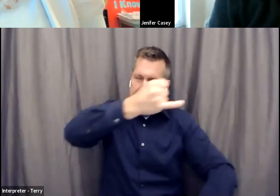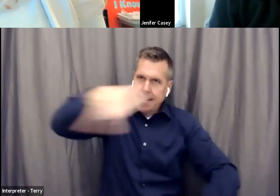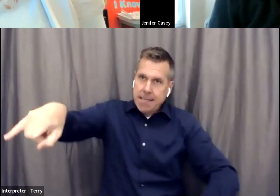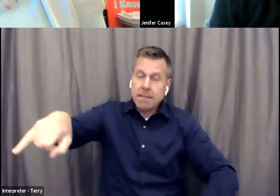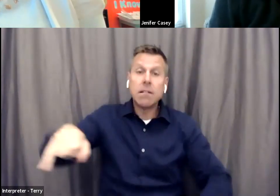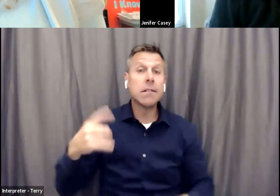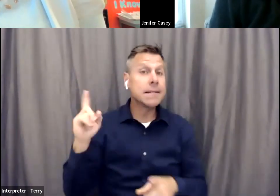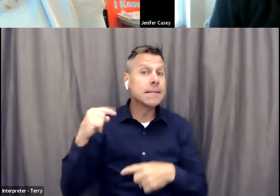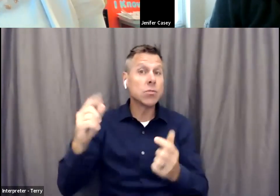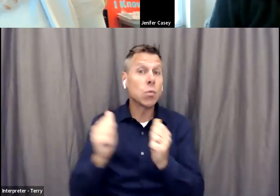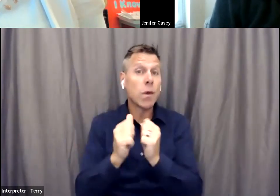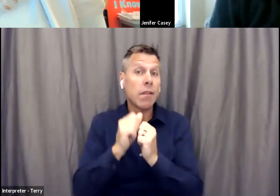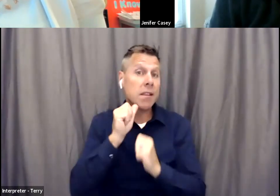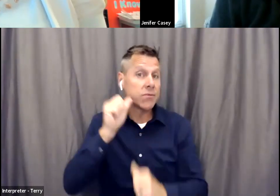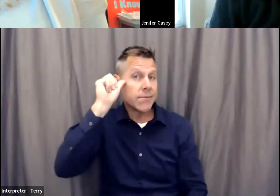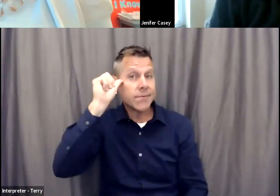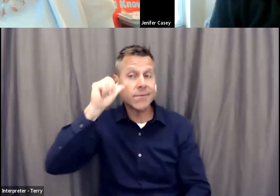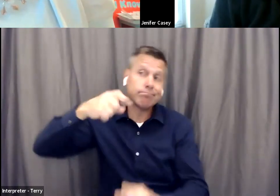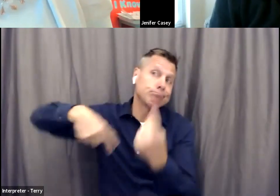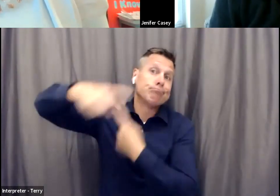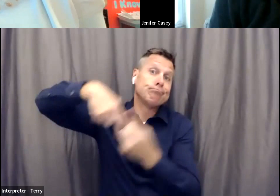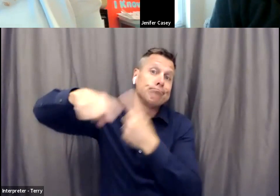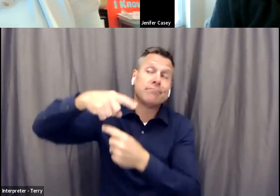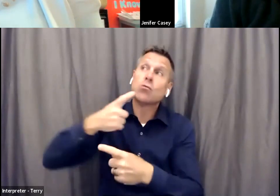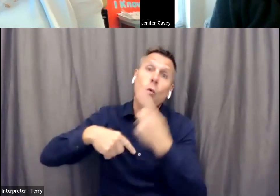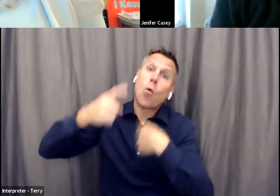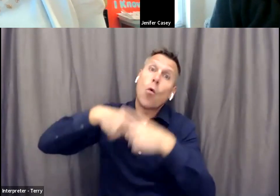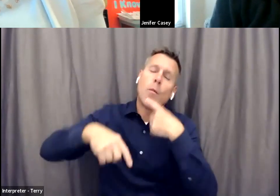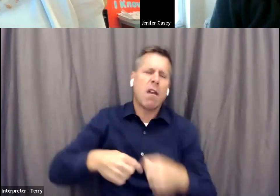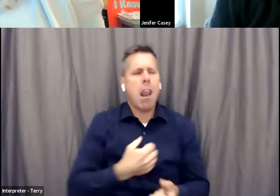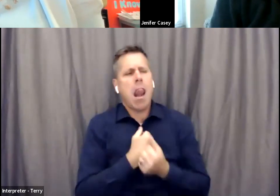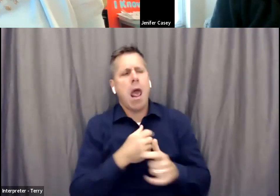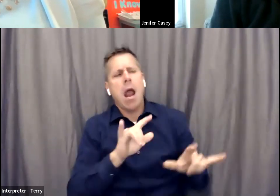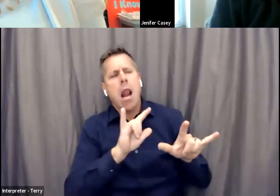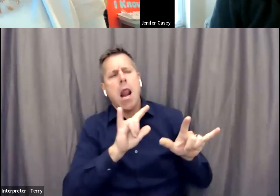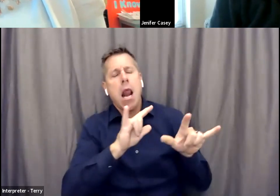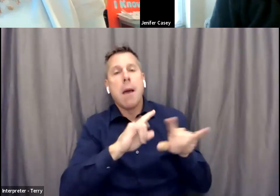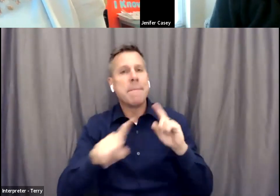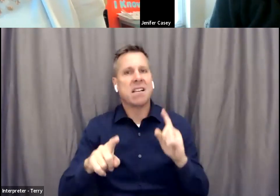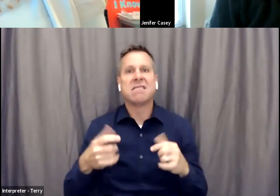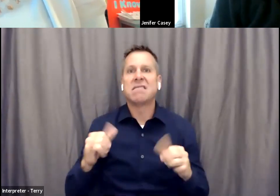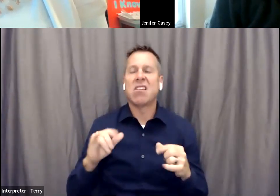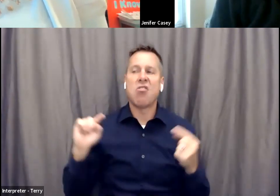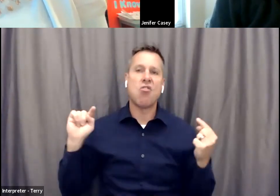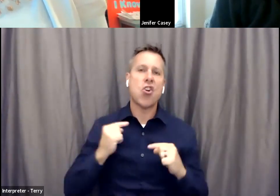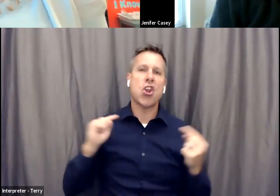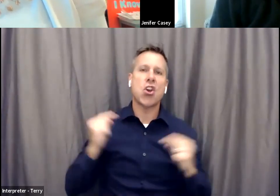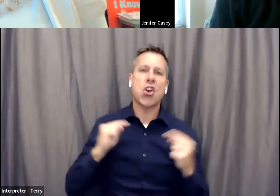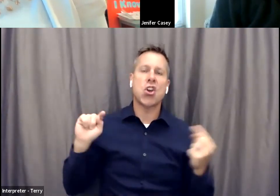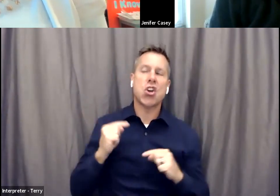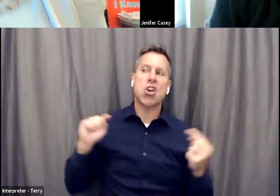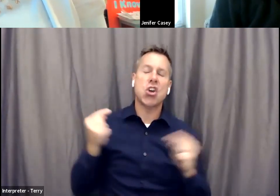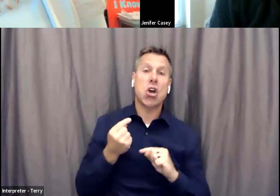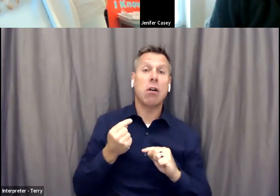adults that said they loved them and cared about them, but yet they continue to harm them. So there's a